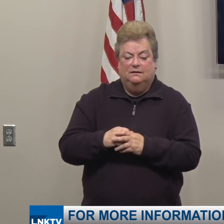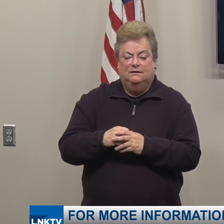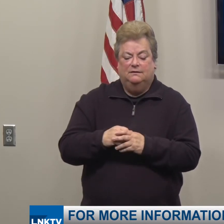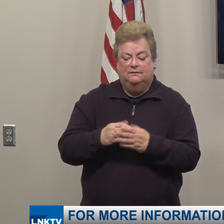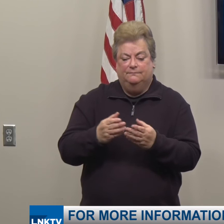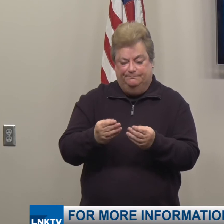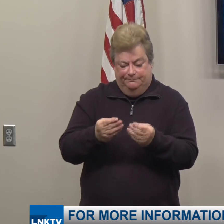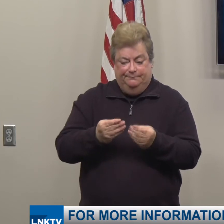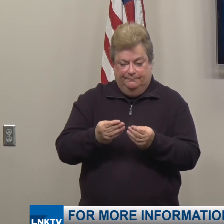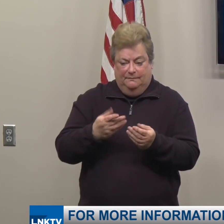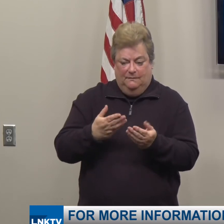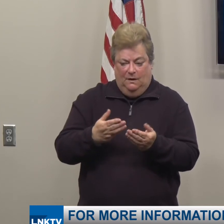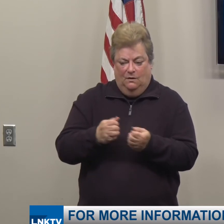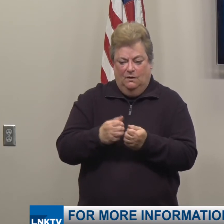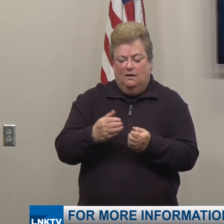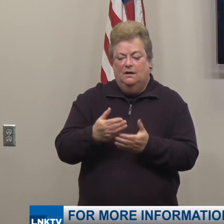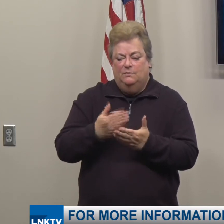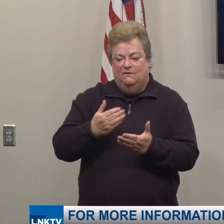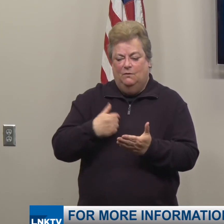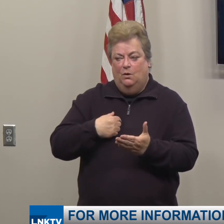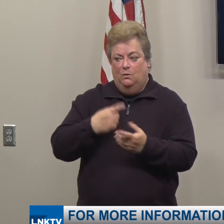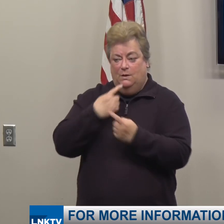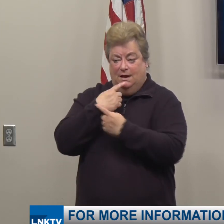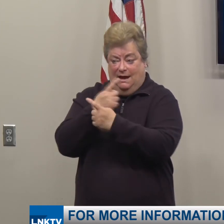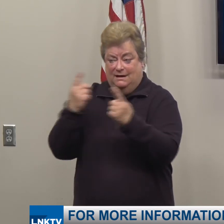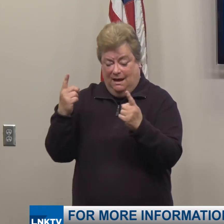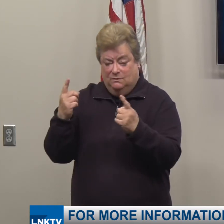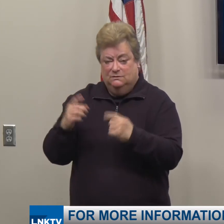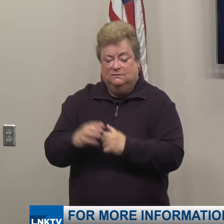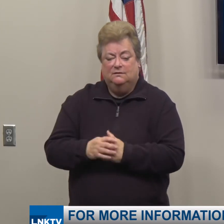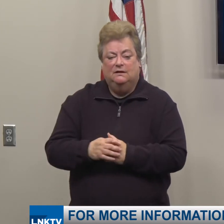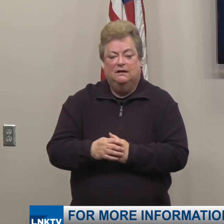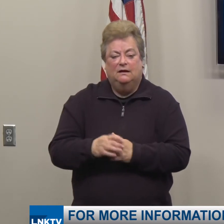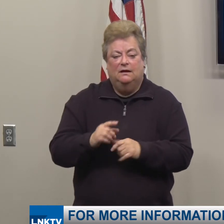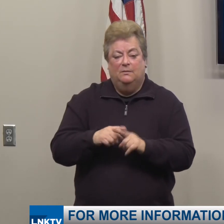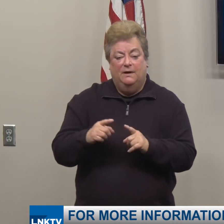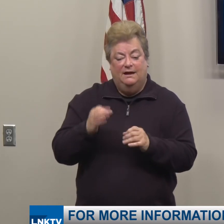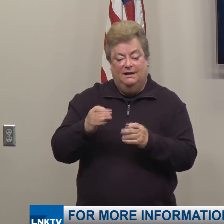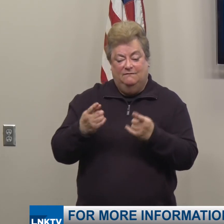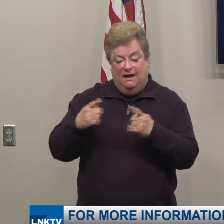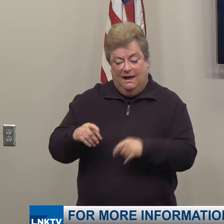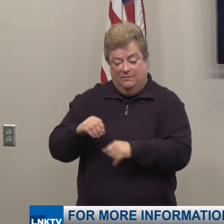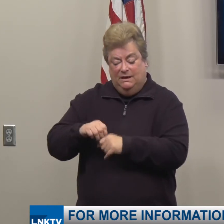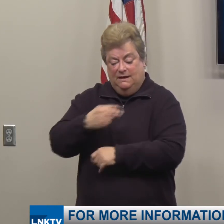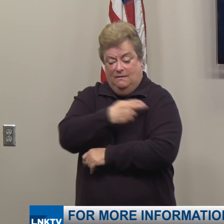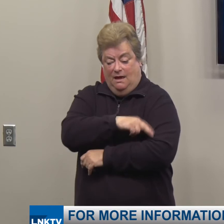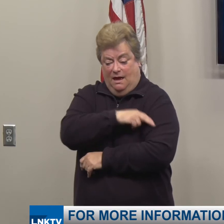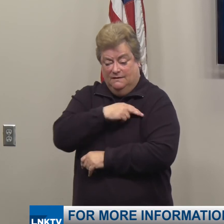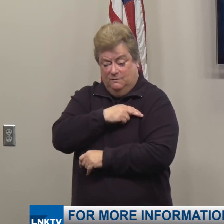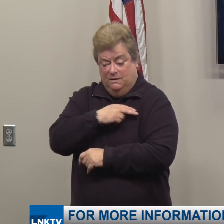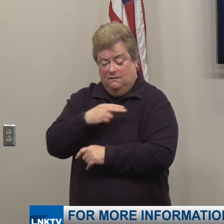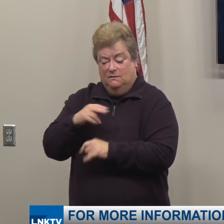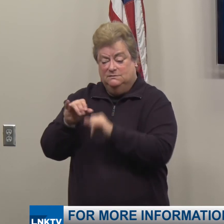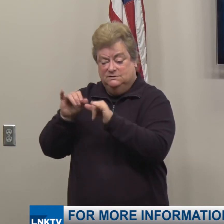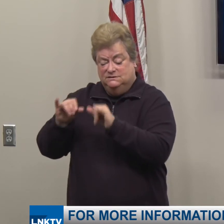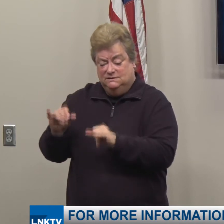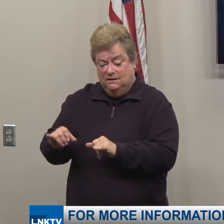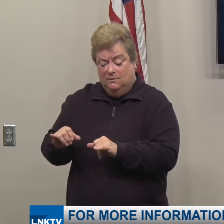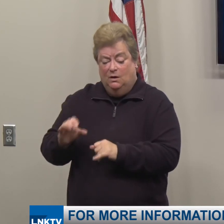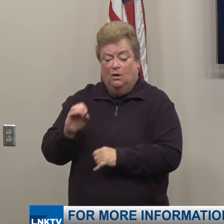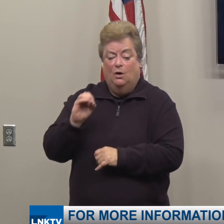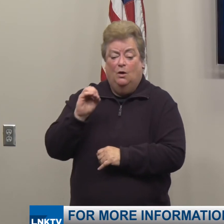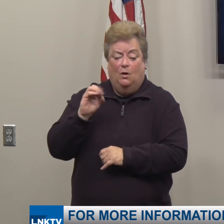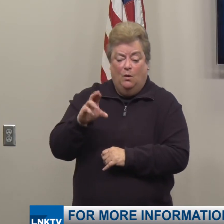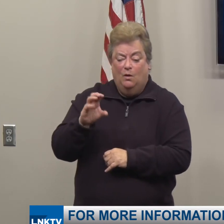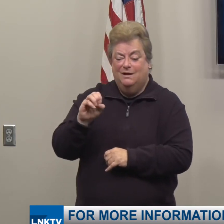in hand before we announce the death. But generally, when they occur in our hospital systems or